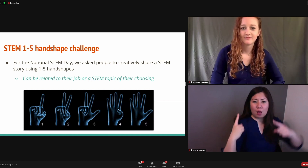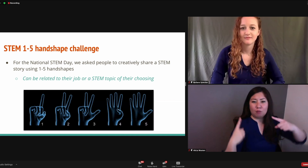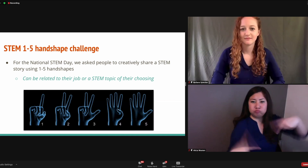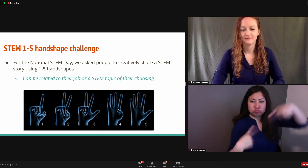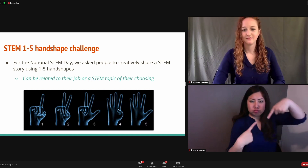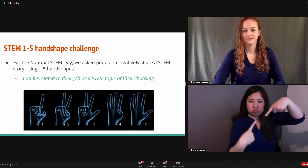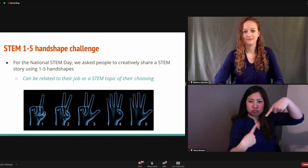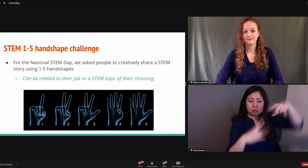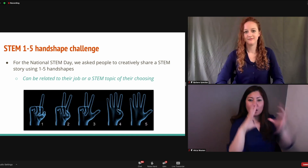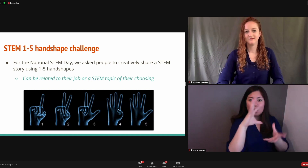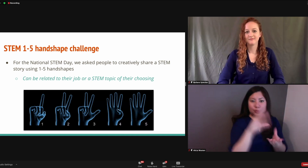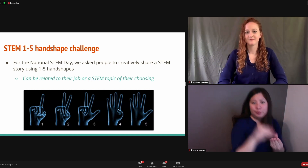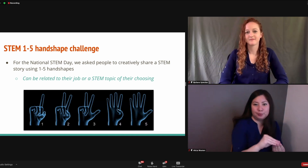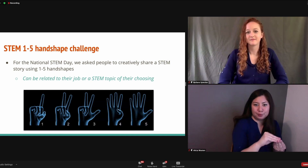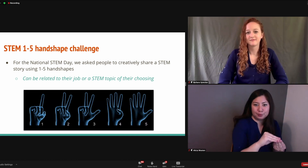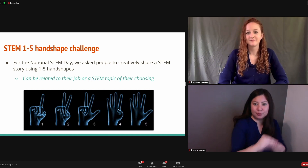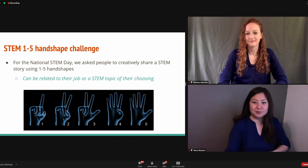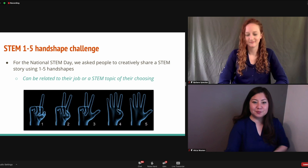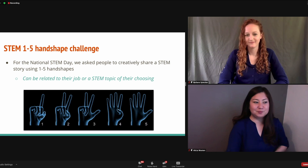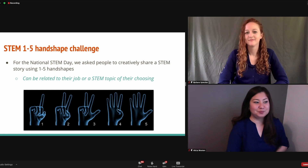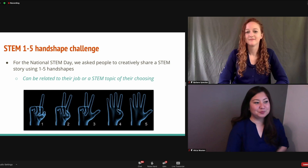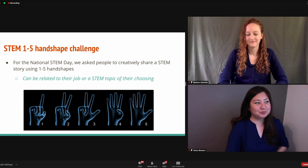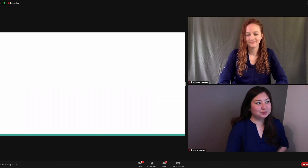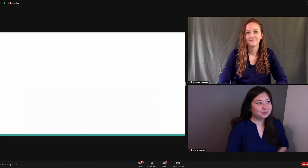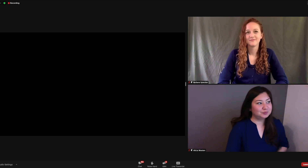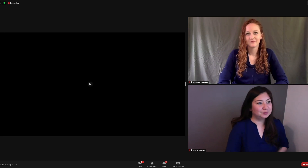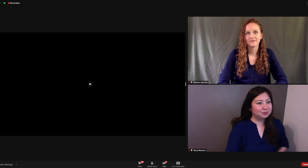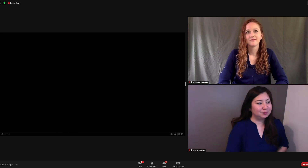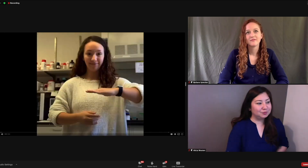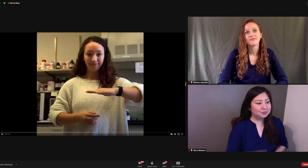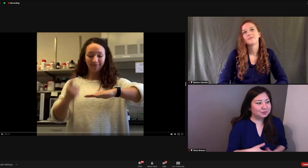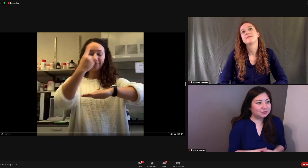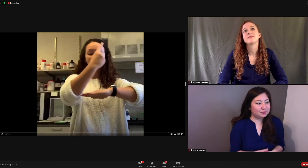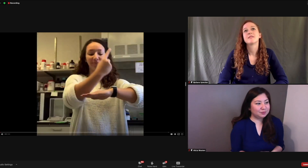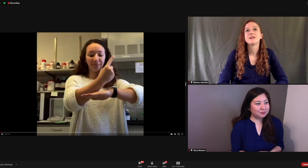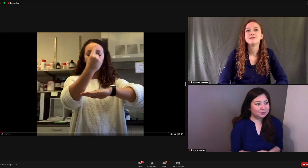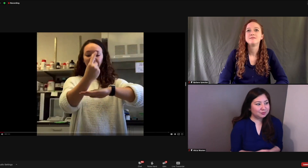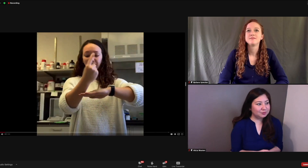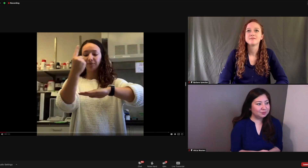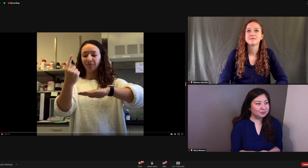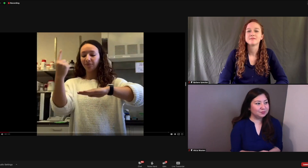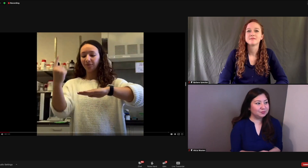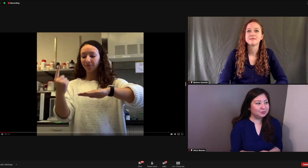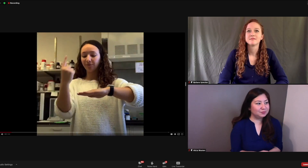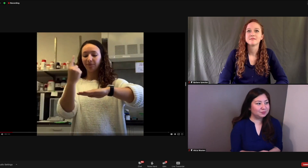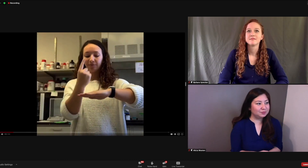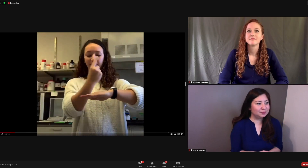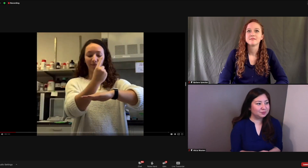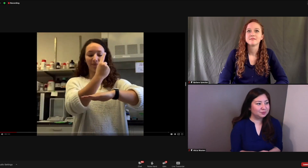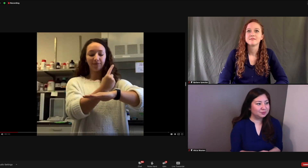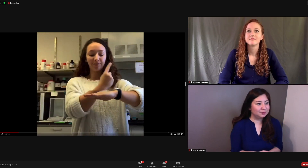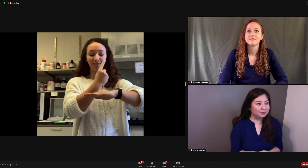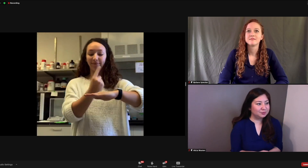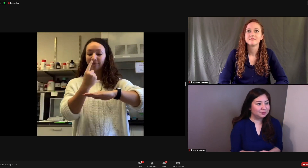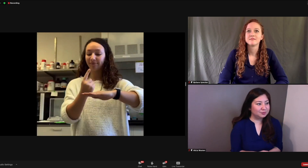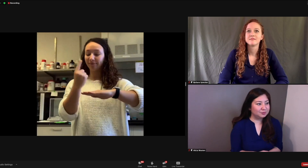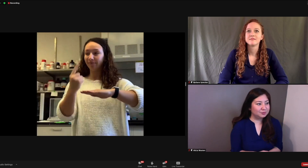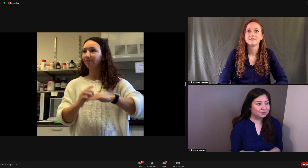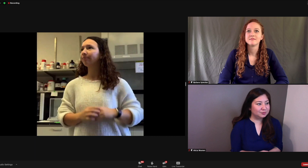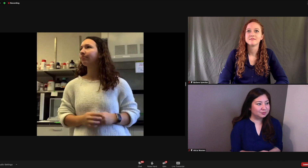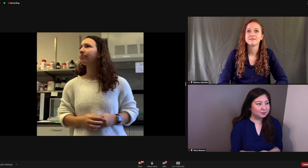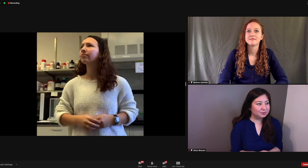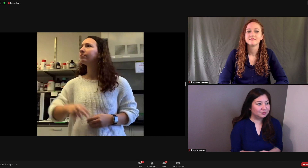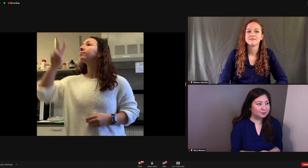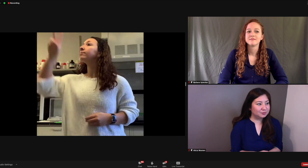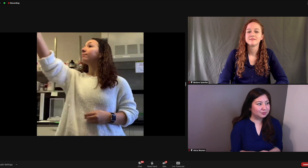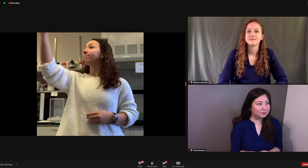Yeah, so we had different, Facebook, there was a video of a woman working in a lab and what that looked like. And she was